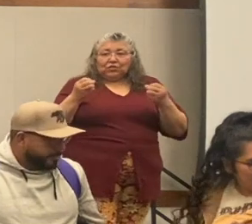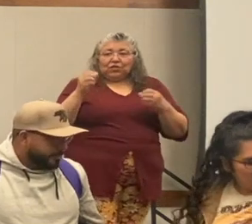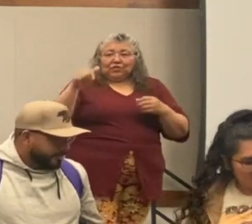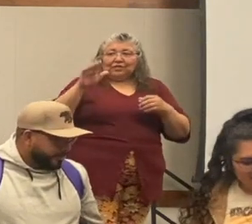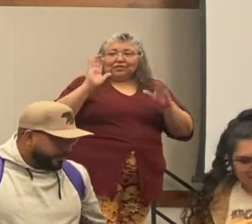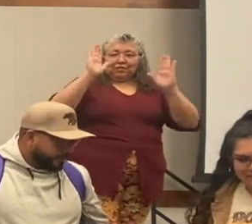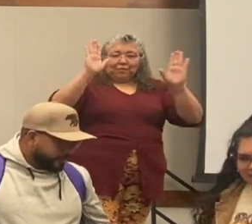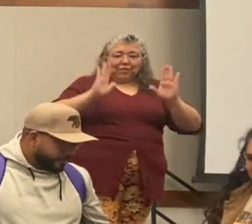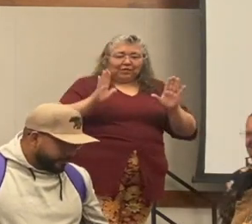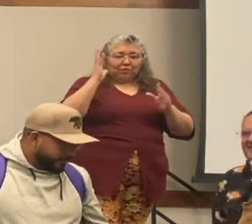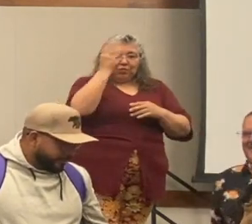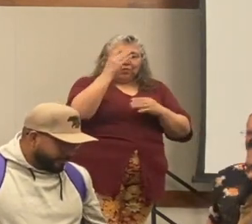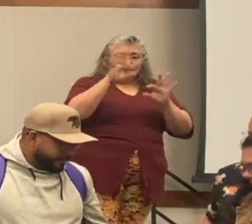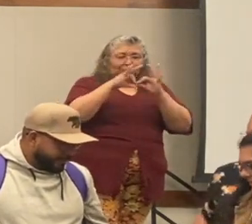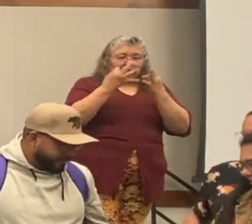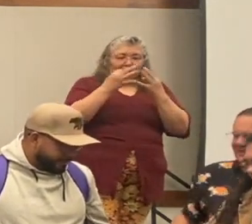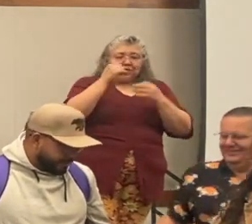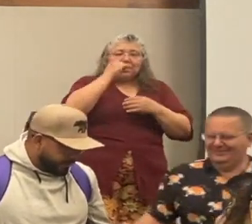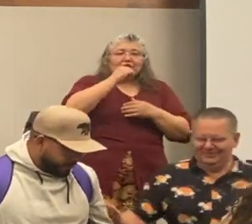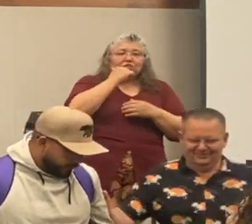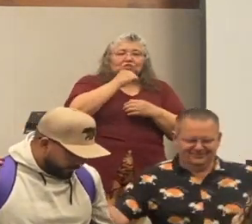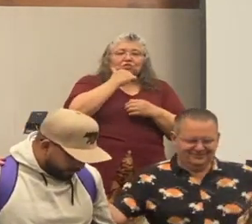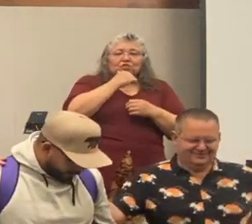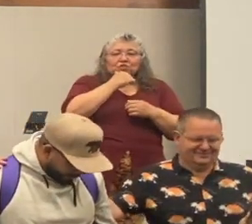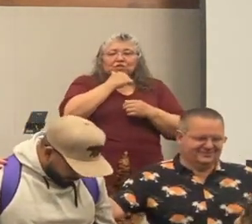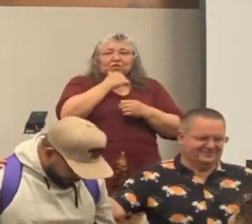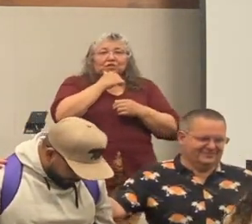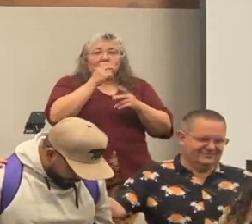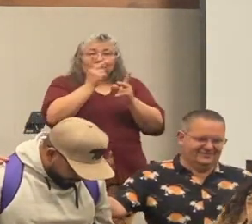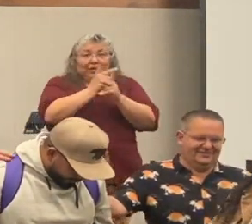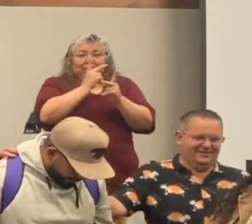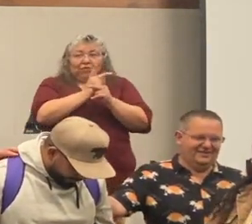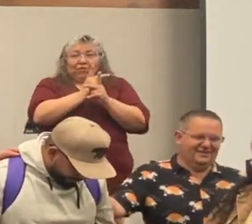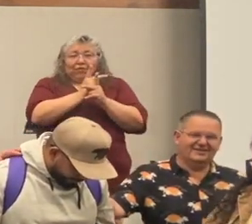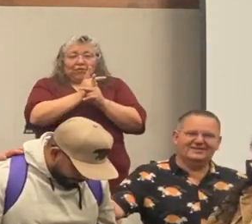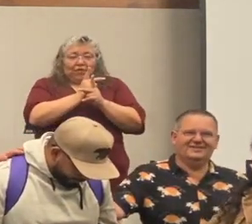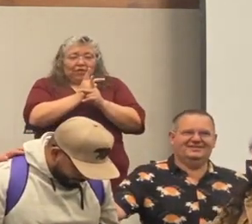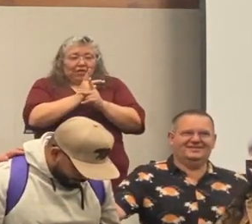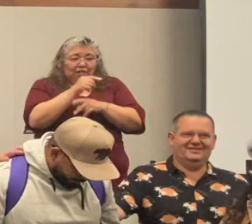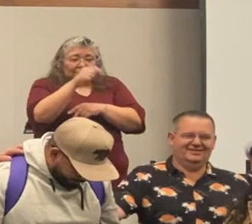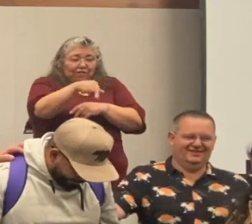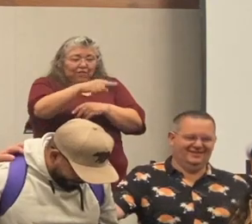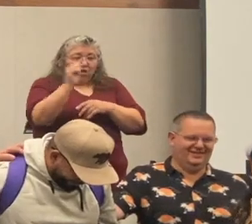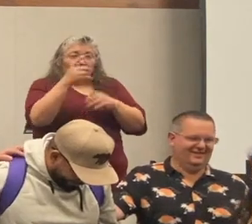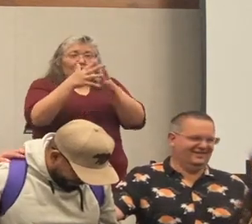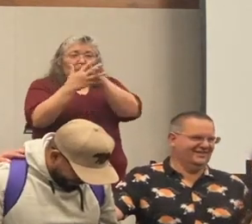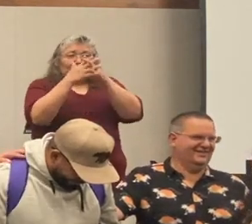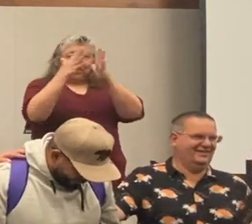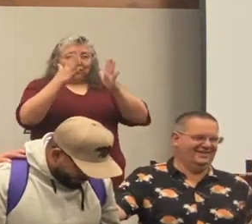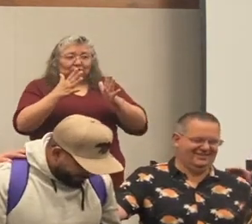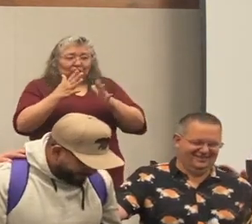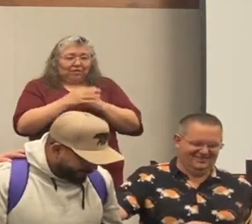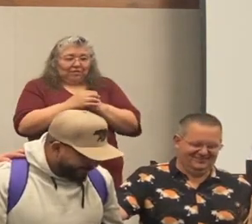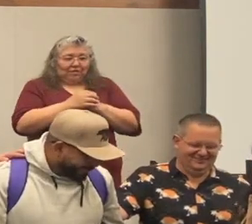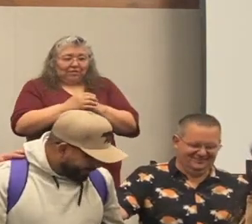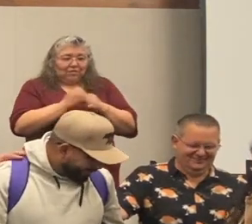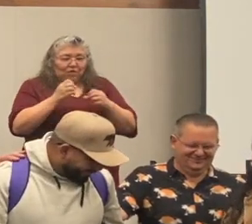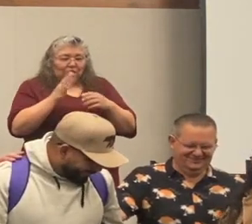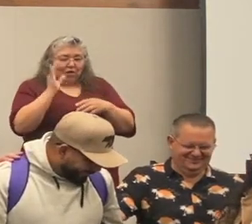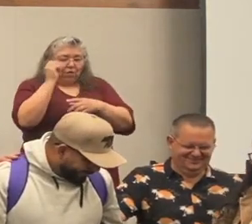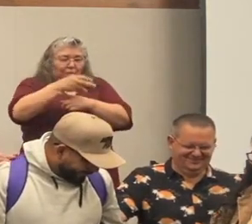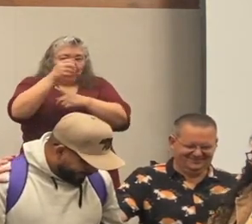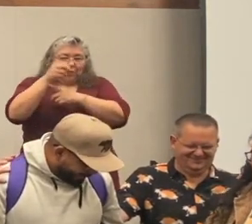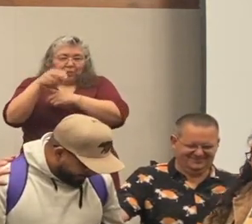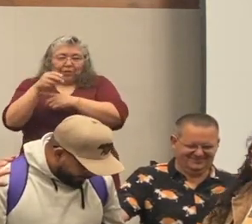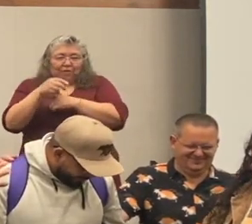This is his amazing and beautiful family, his girls. Be careful. They're wrestlers, all of them. And so they'll take you out.